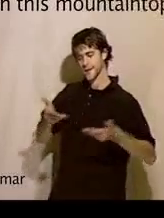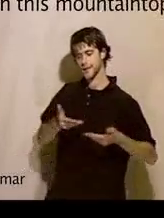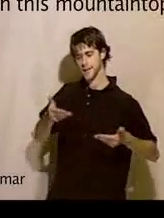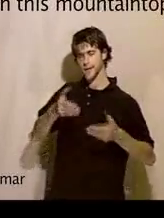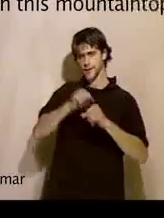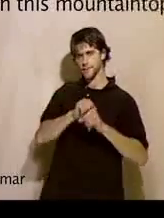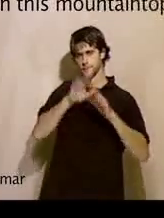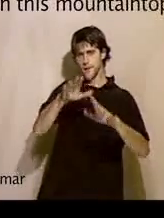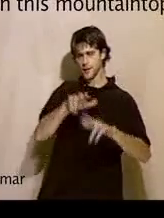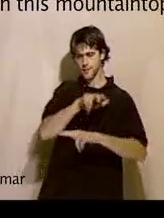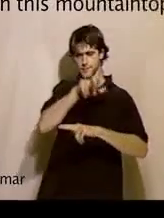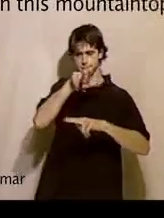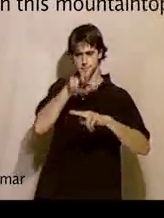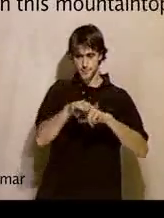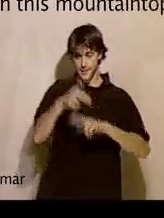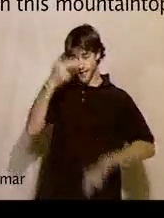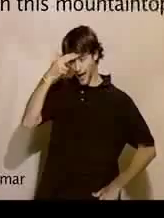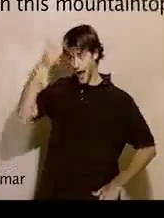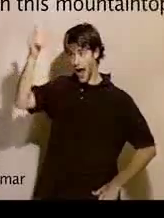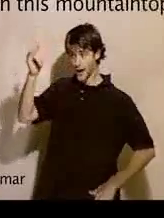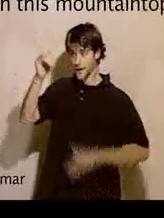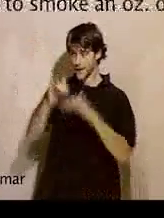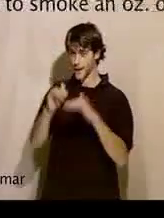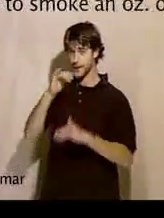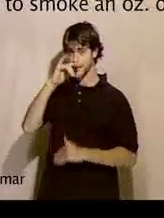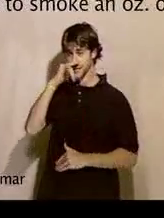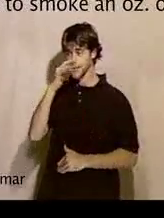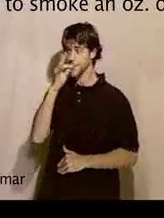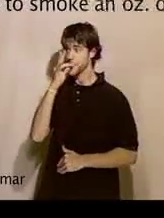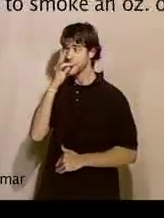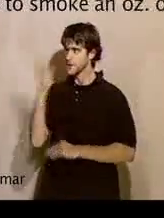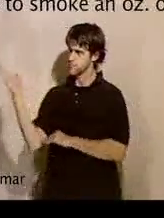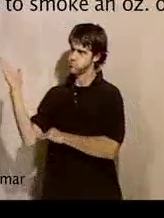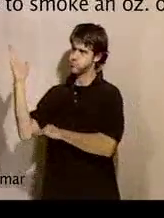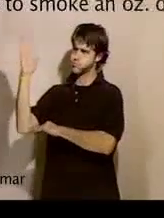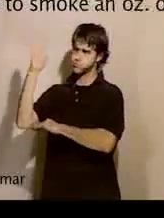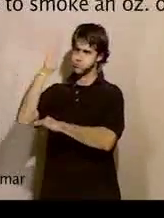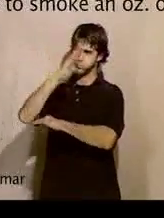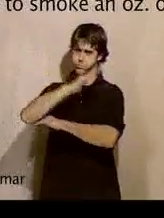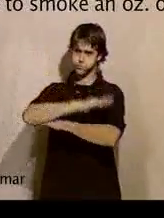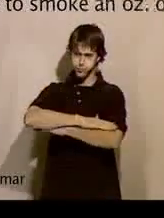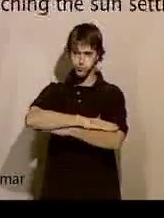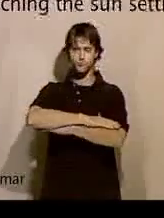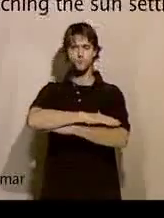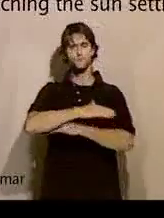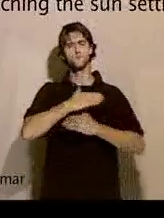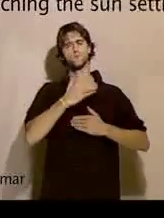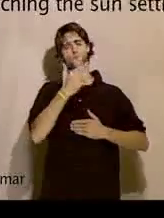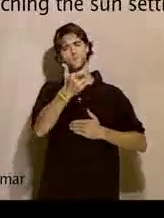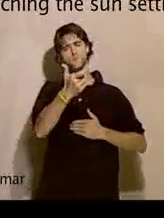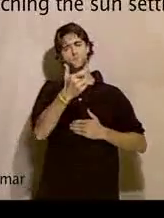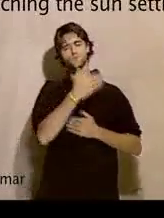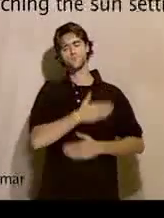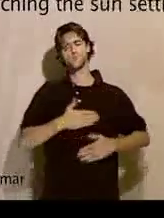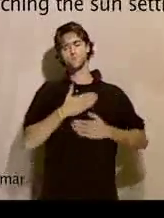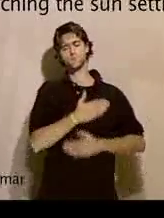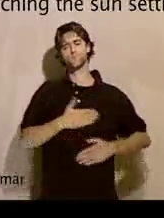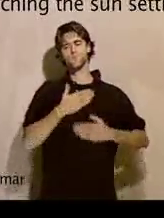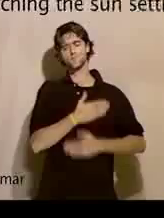am chilling on this mountaintop, higher than the kid who tried to smoke it out the night. In one sitting, enjoying, watching the sun